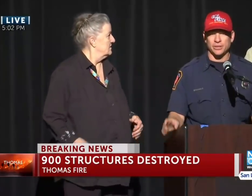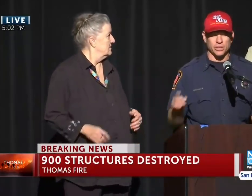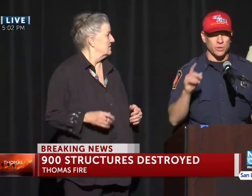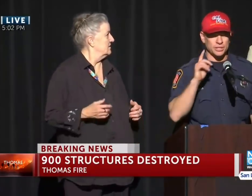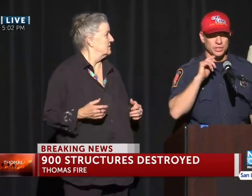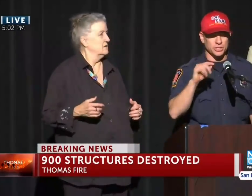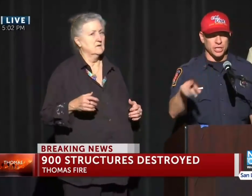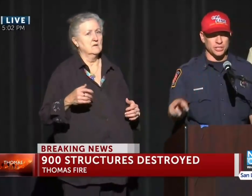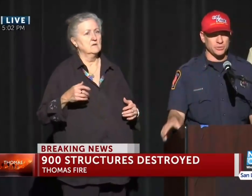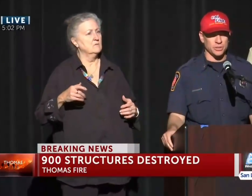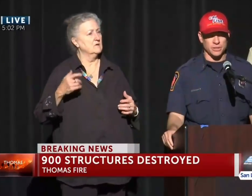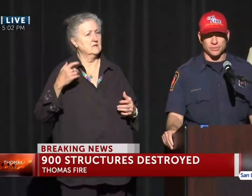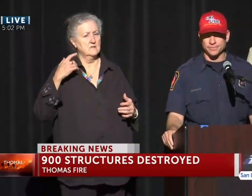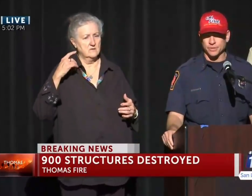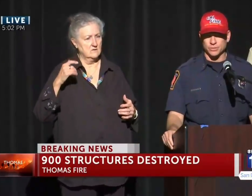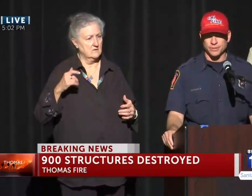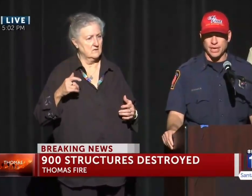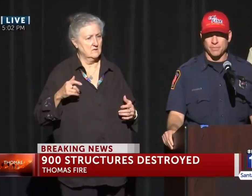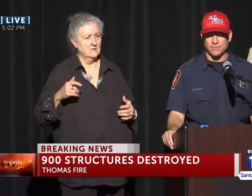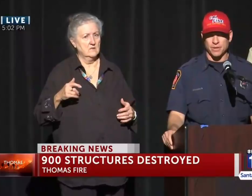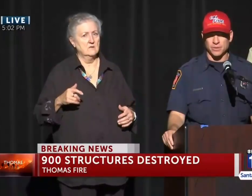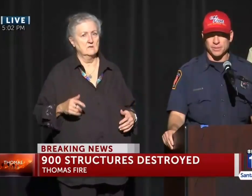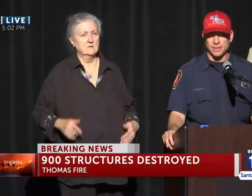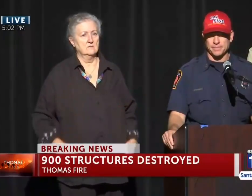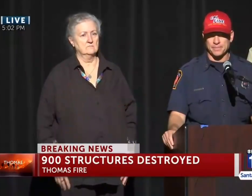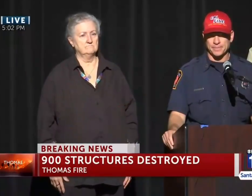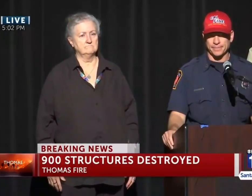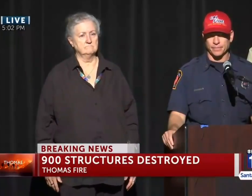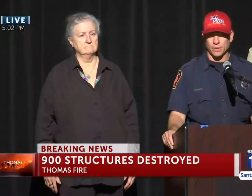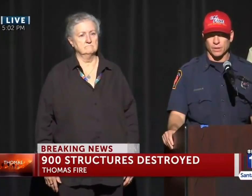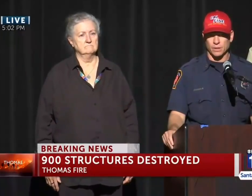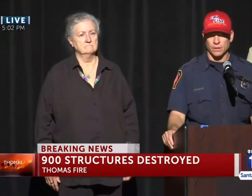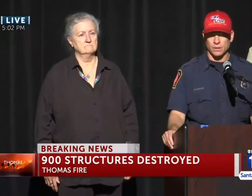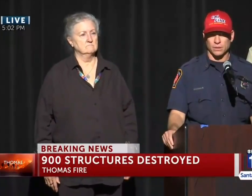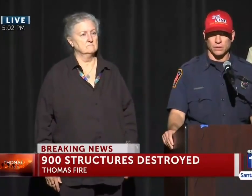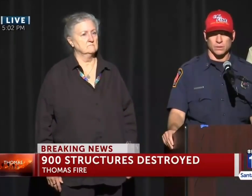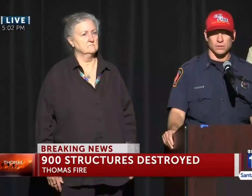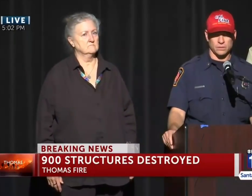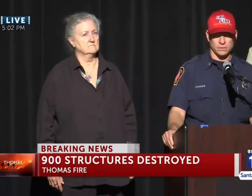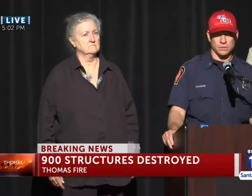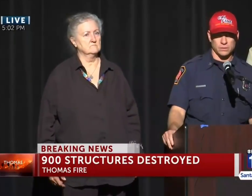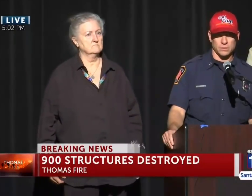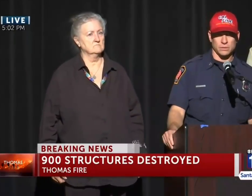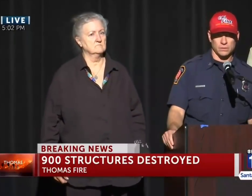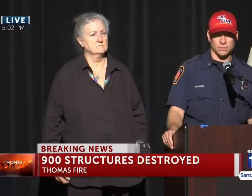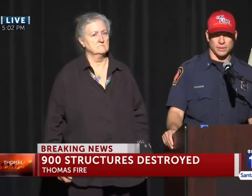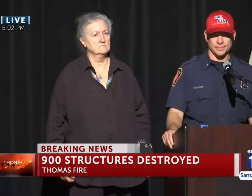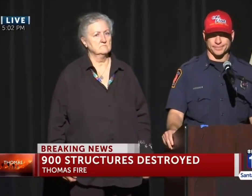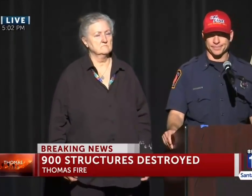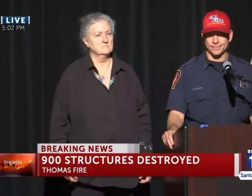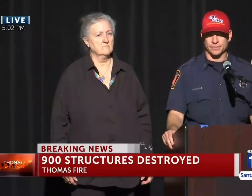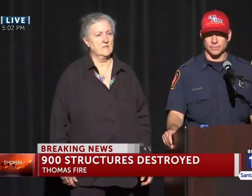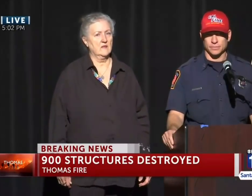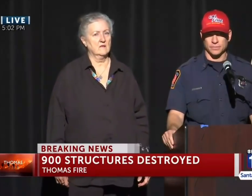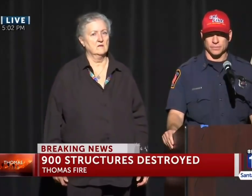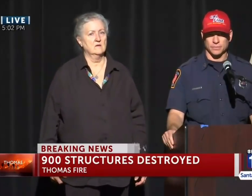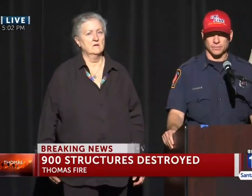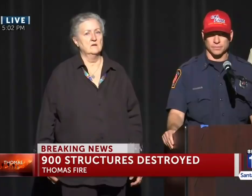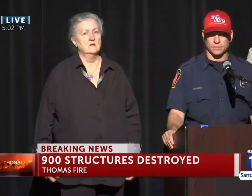Well, we couldn't hear the question. Josh, you want to go grab the follow-up to that? She can't get to ask her if she has a smartphone.